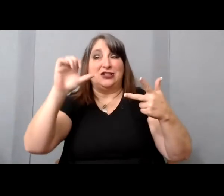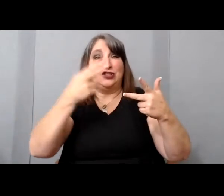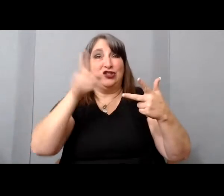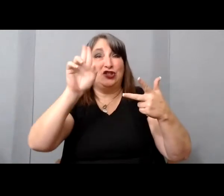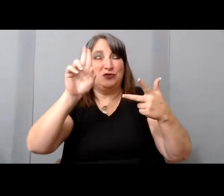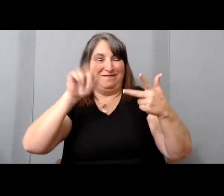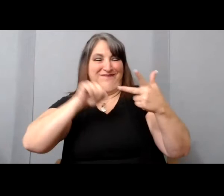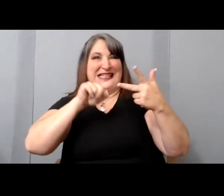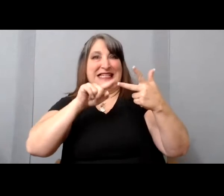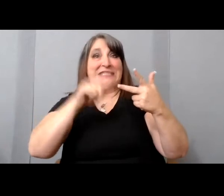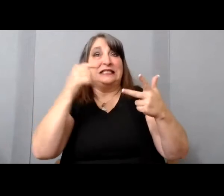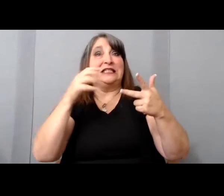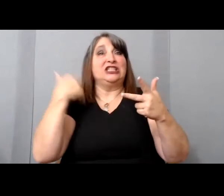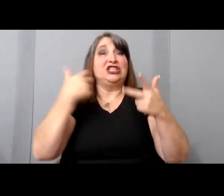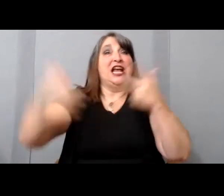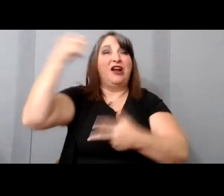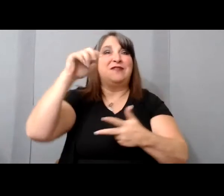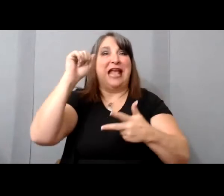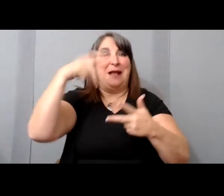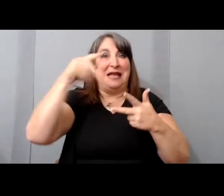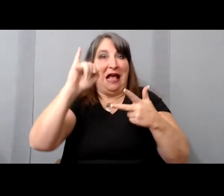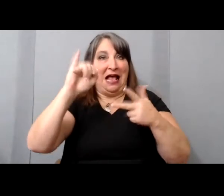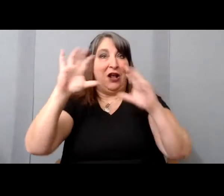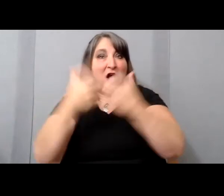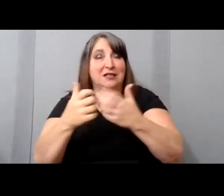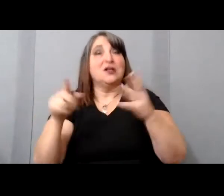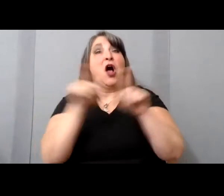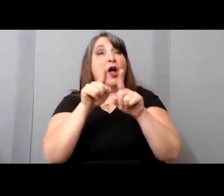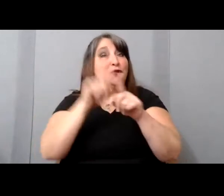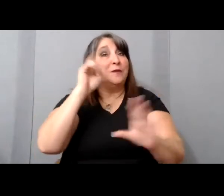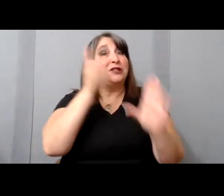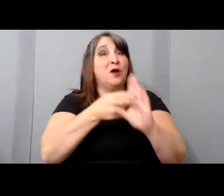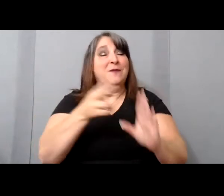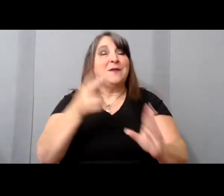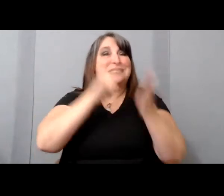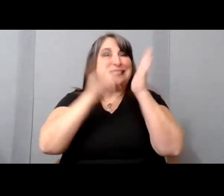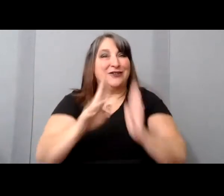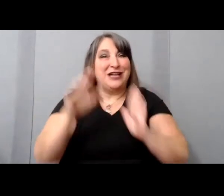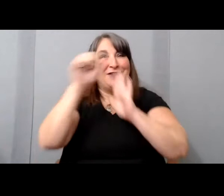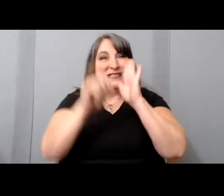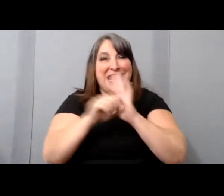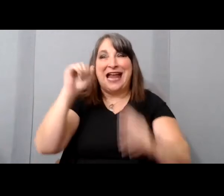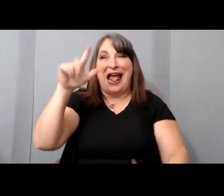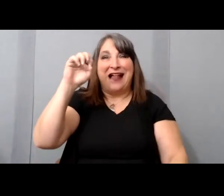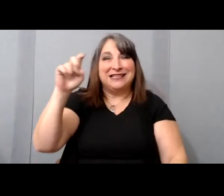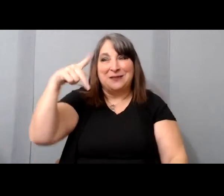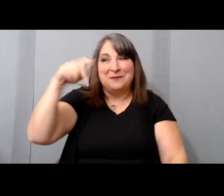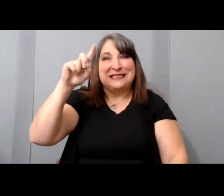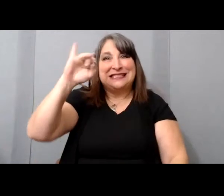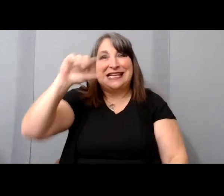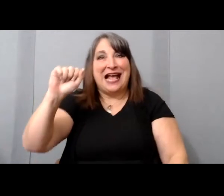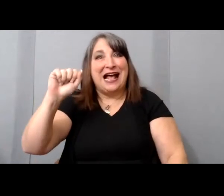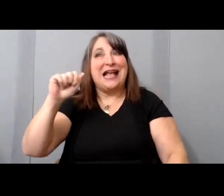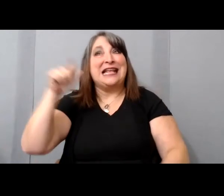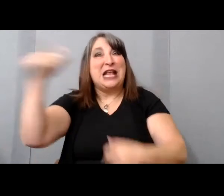API Caucus. We'll also be joined by Secretary of State Alex Padilla, who did a great job of ensuring that we have 22